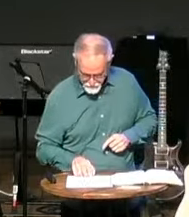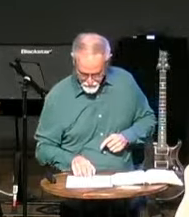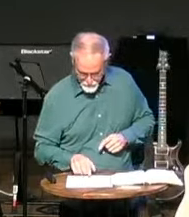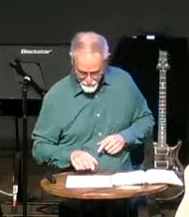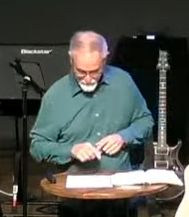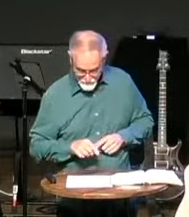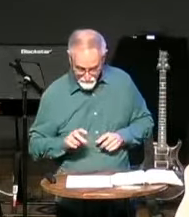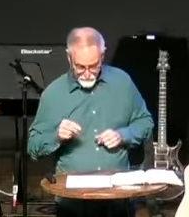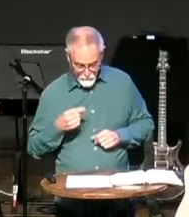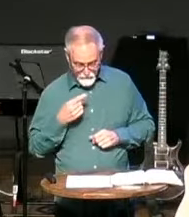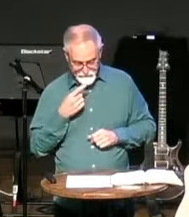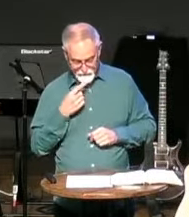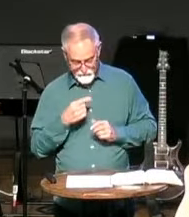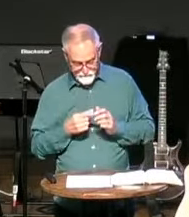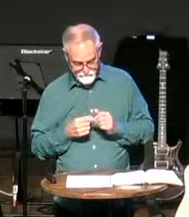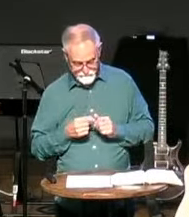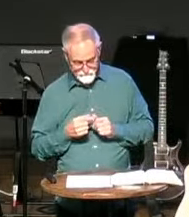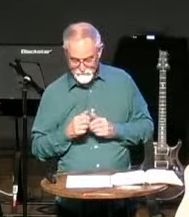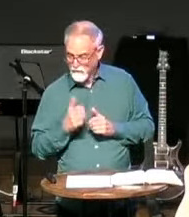it.